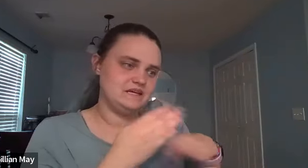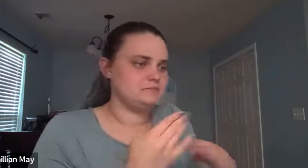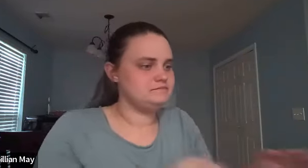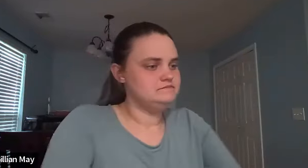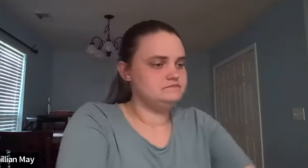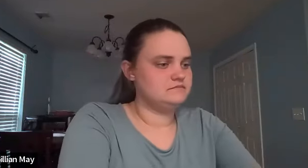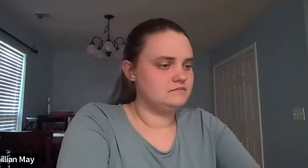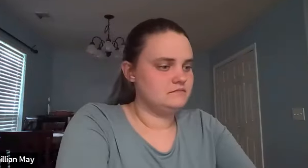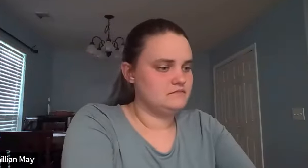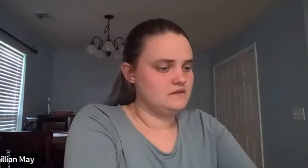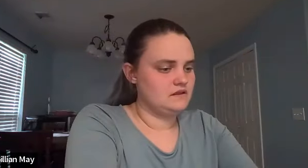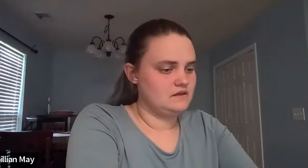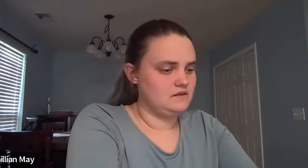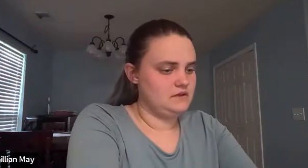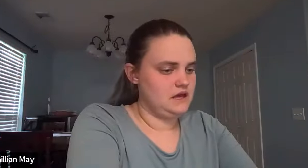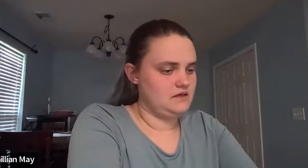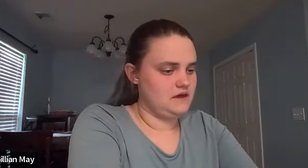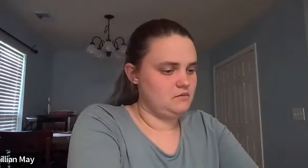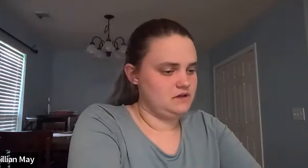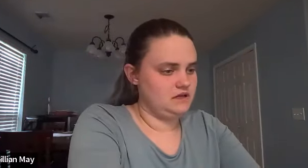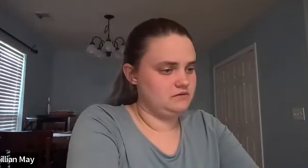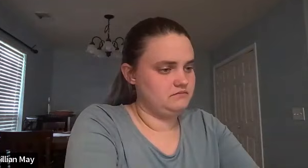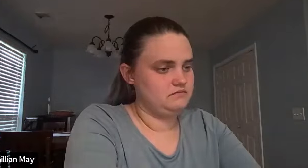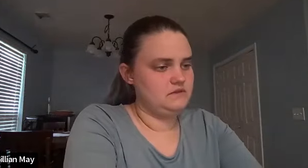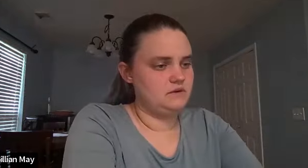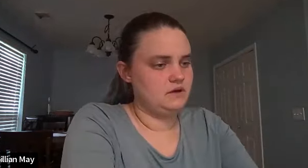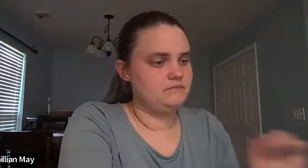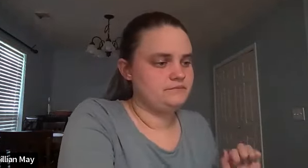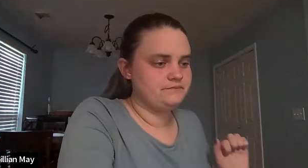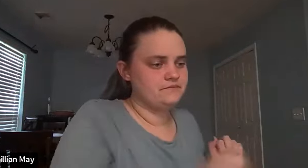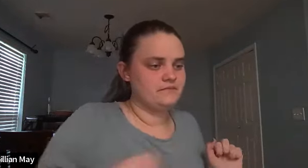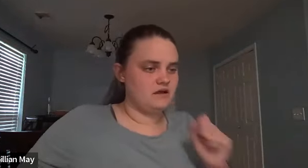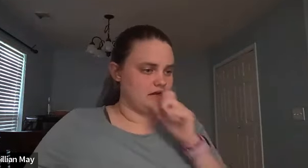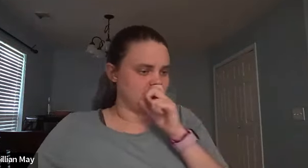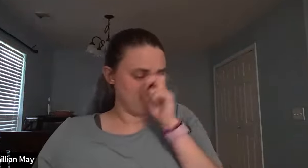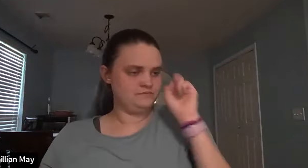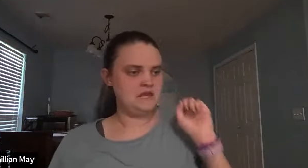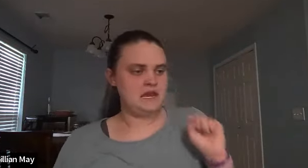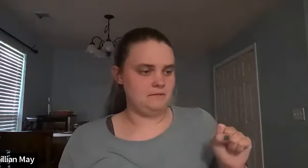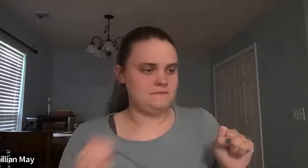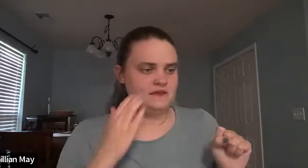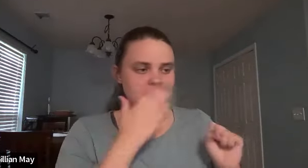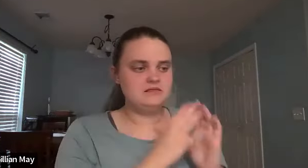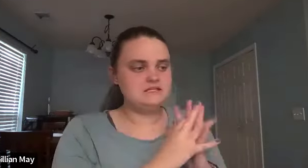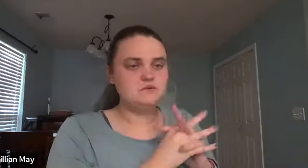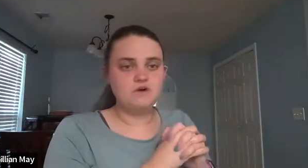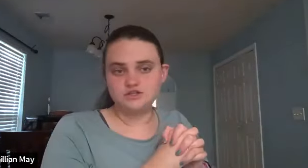Kick. Let me add that one in here. There we go. All right. Now, let's move on to